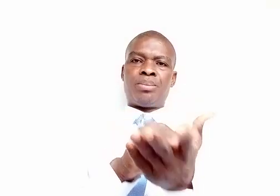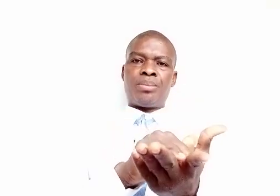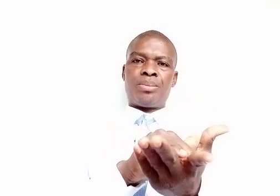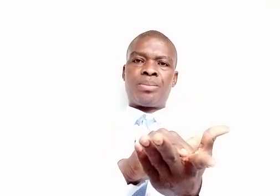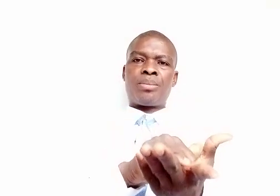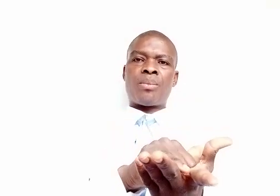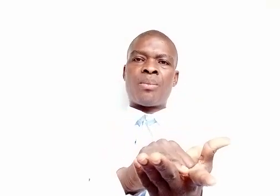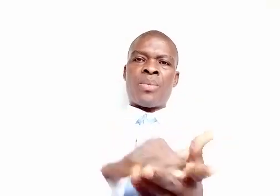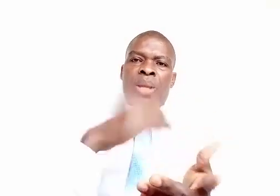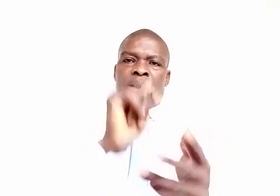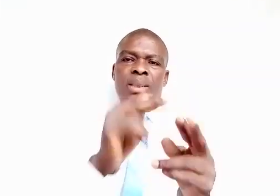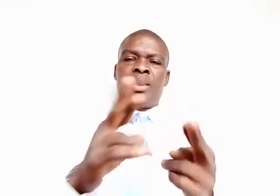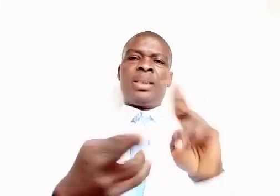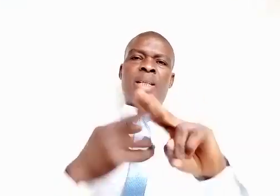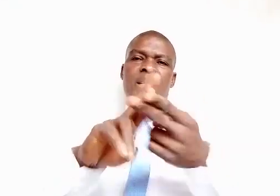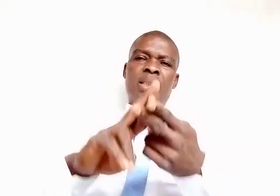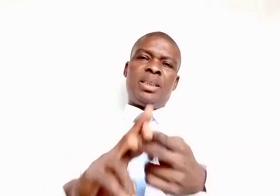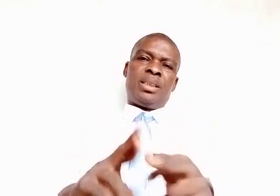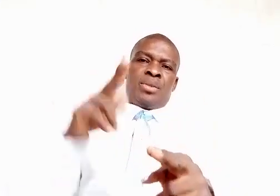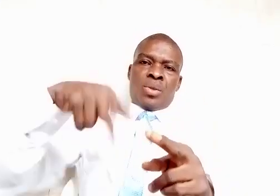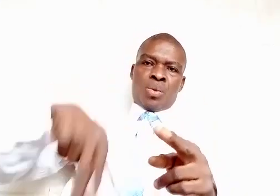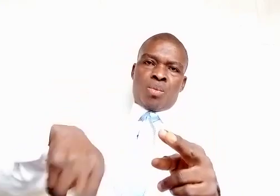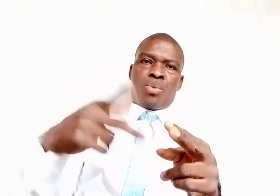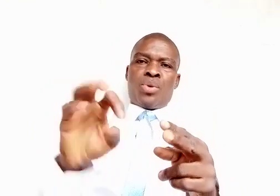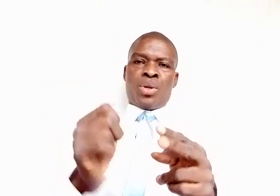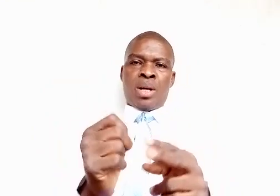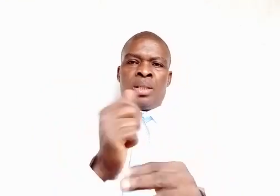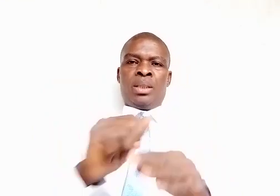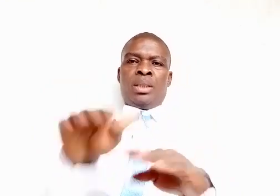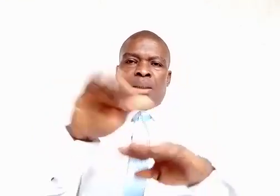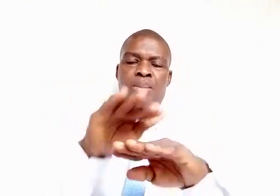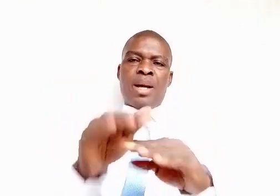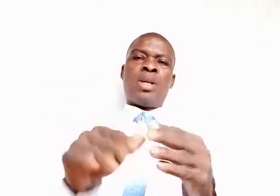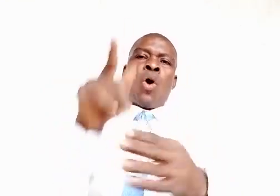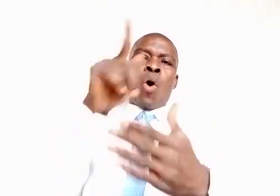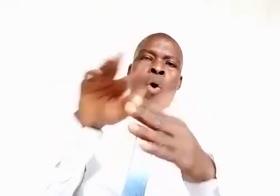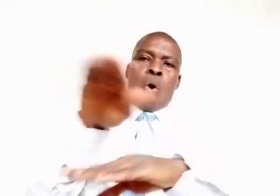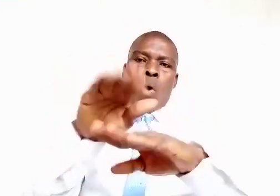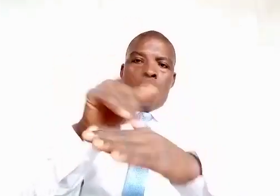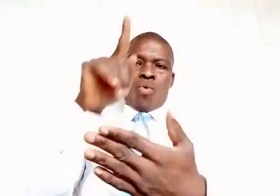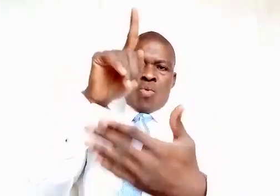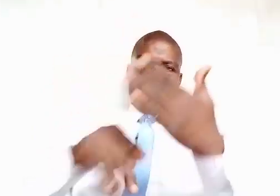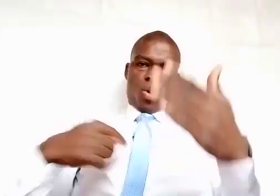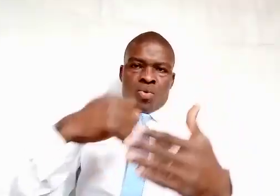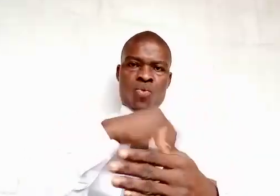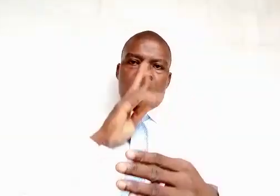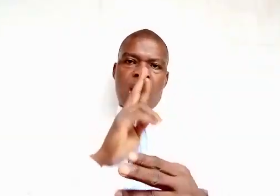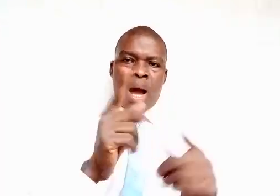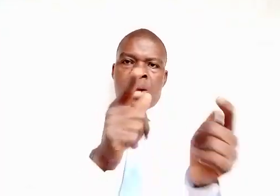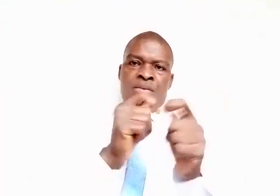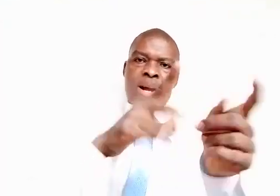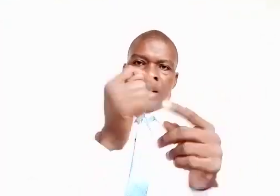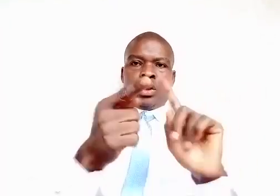The relative pronoun we use depends on what we are referring to and the type of